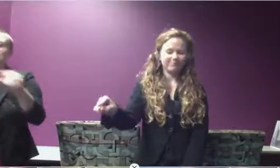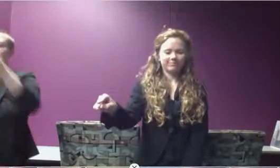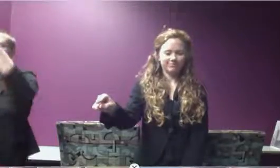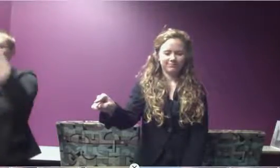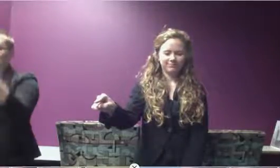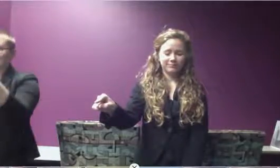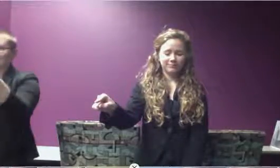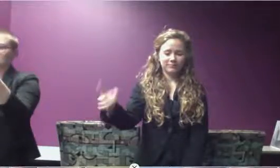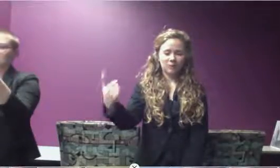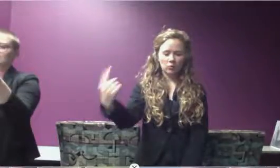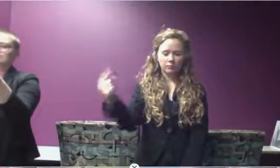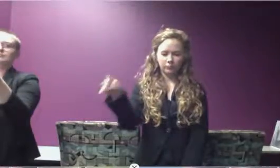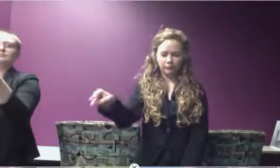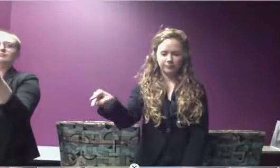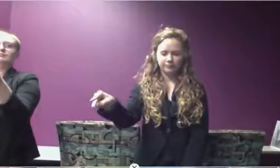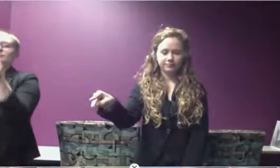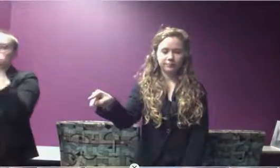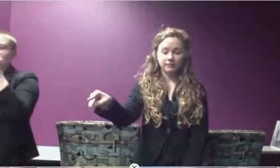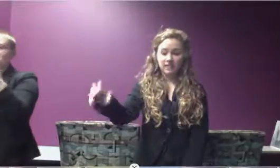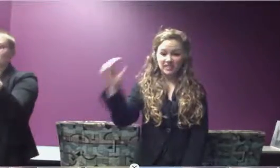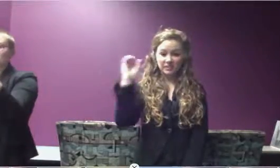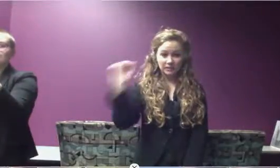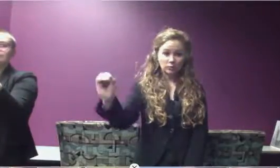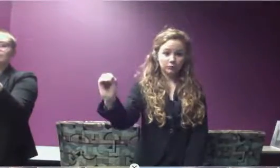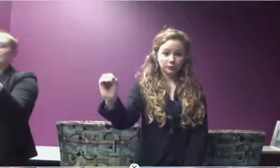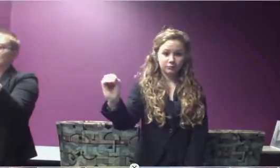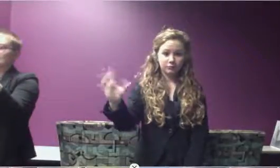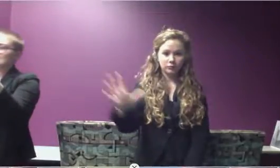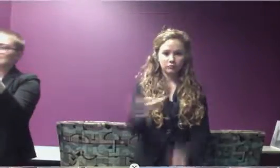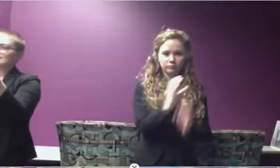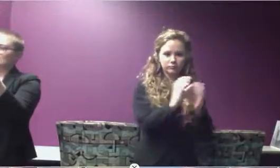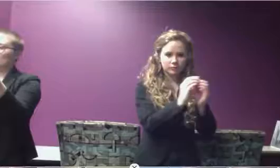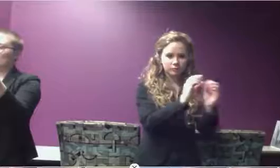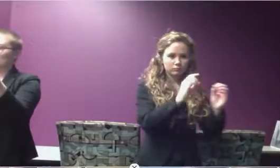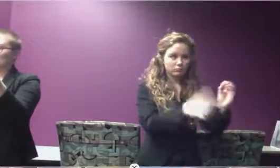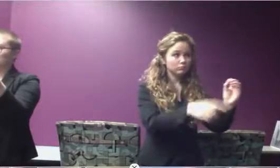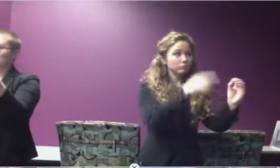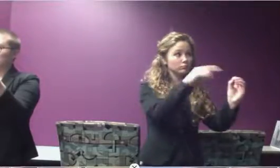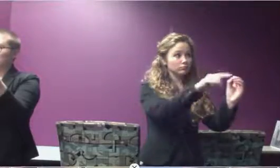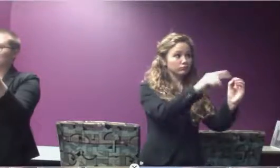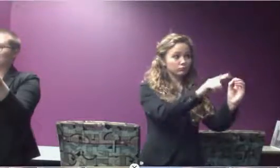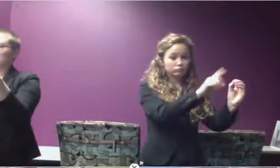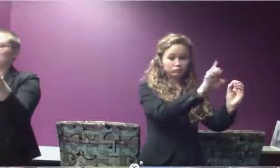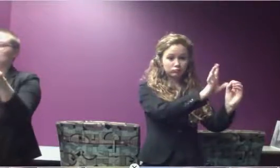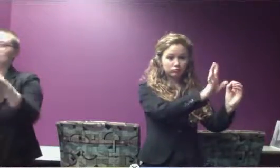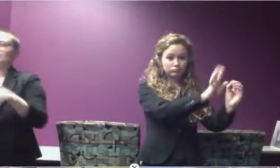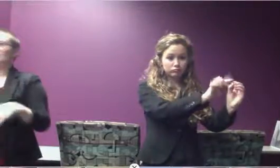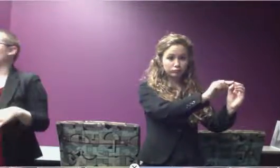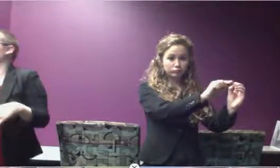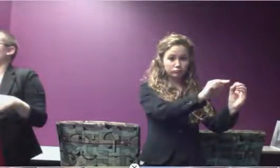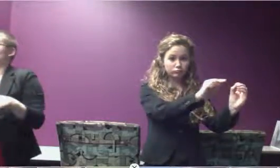and there you go. Right there. That's going to be 1 point. We're going to make that 0.